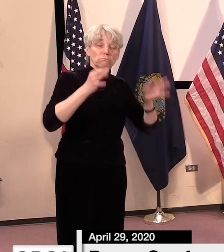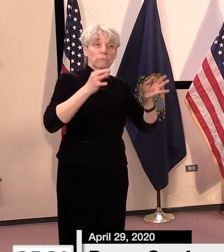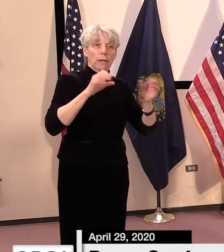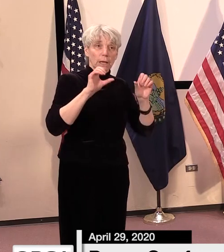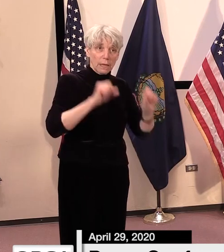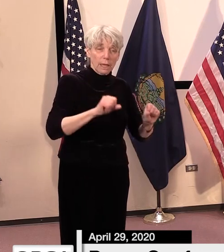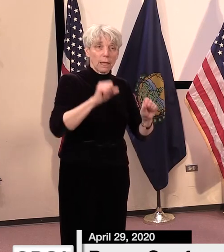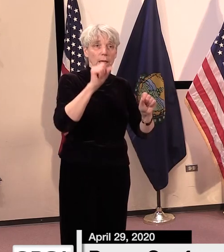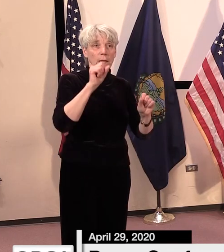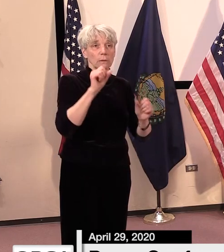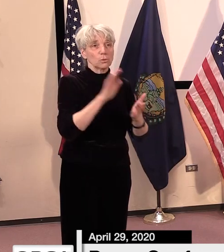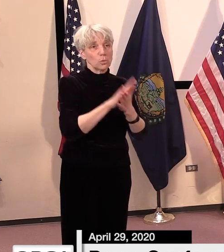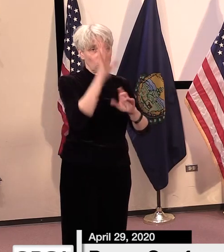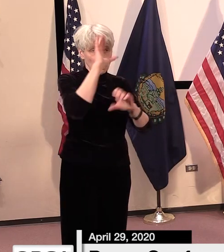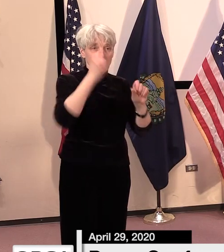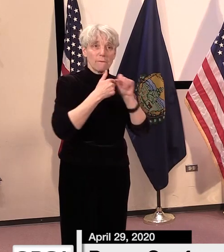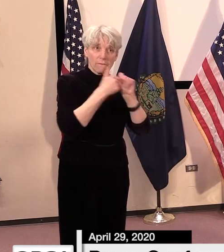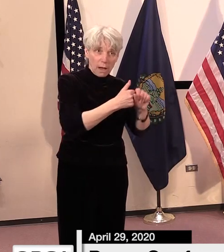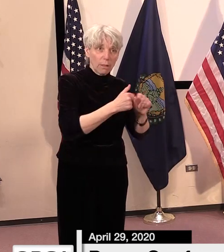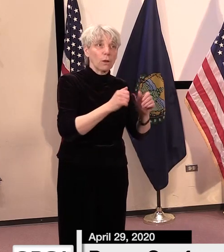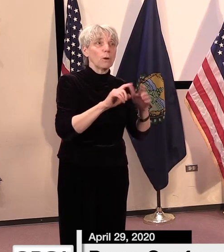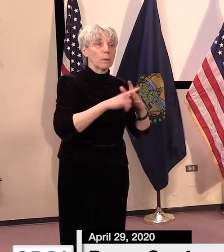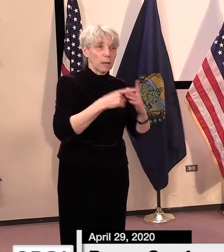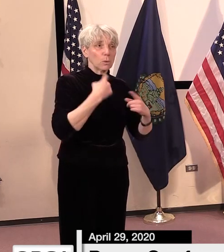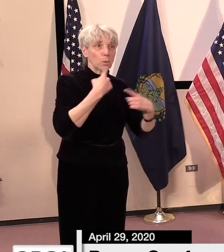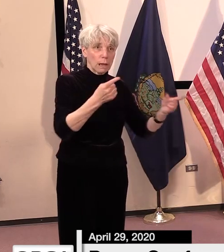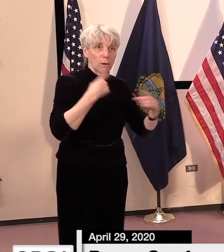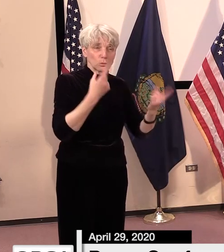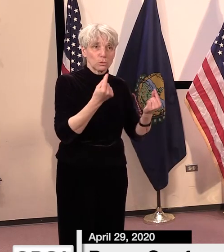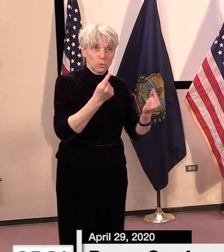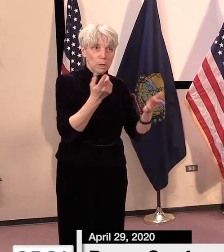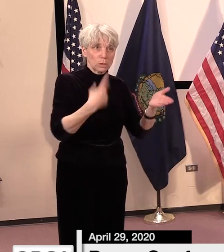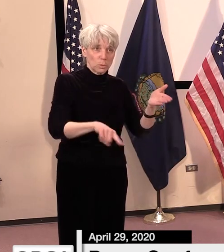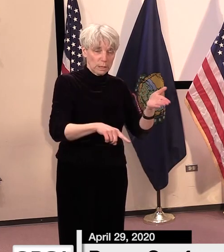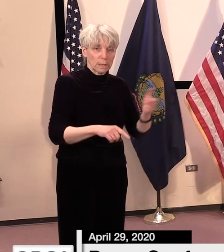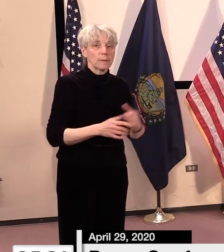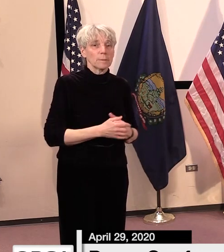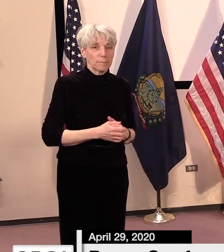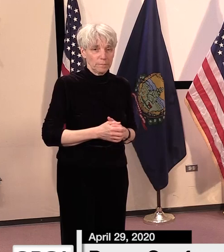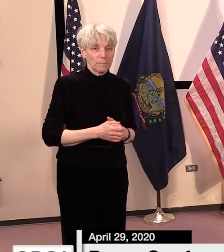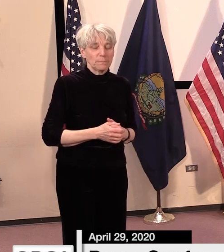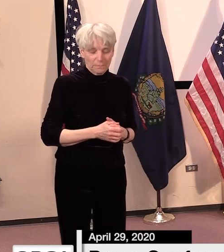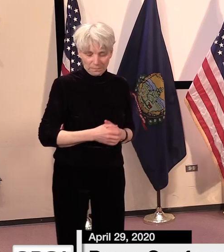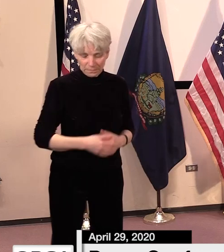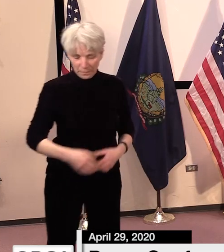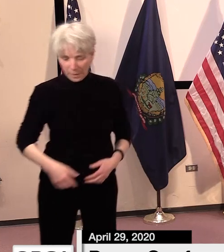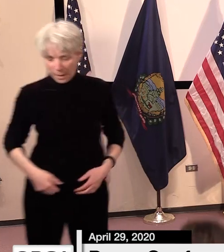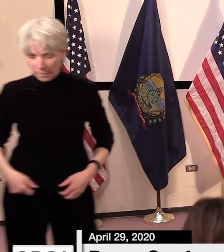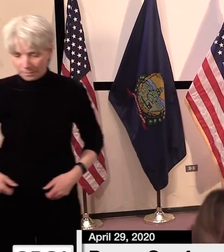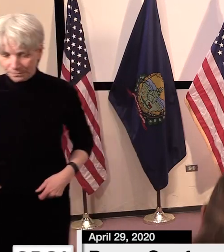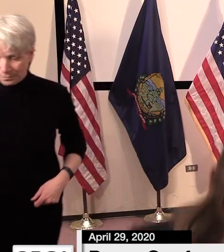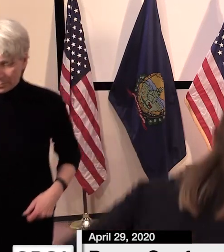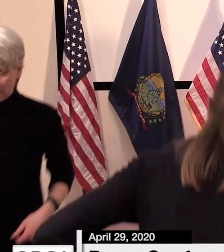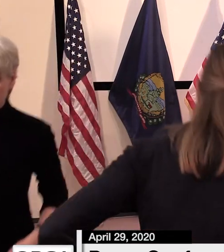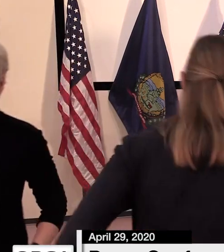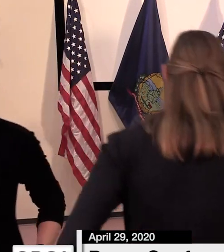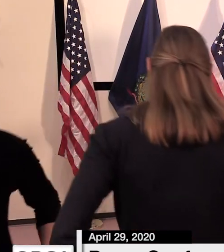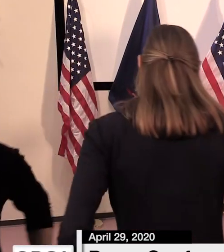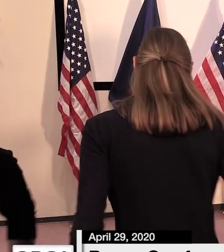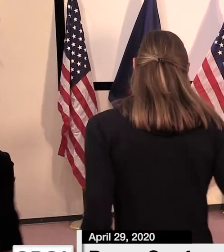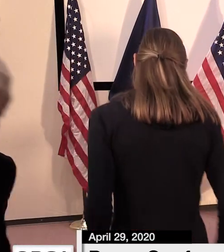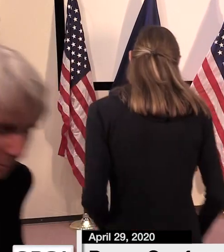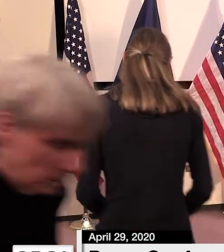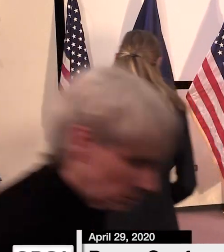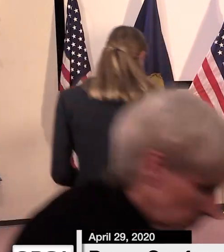Secretary. Yes, I would hope. Yeah, hi. Yes, I would hope they'd find the information useful, but I can't speak to what's in